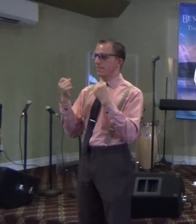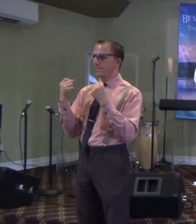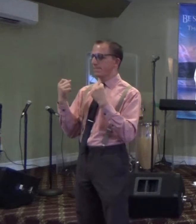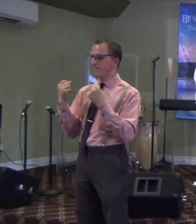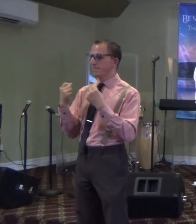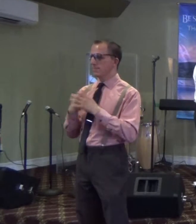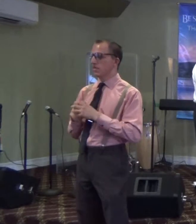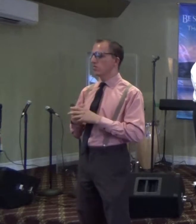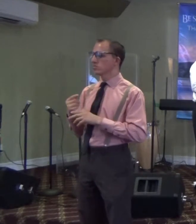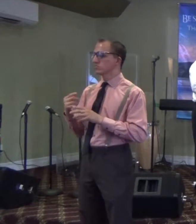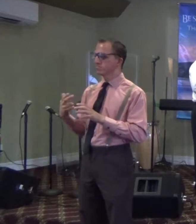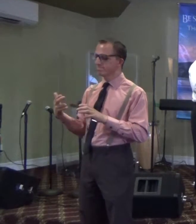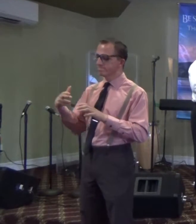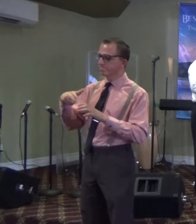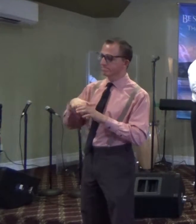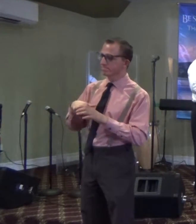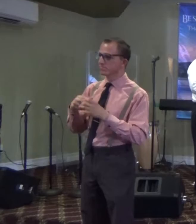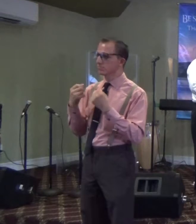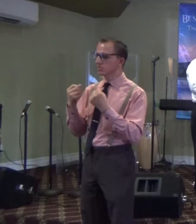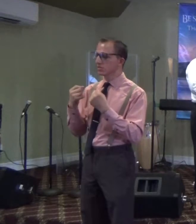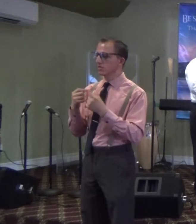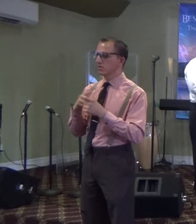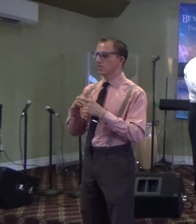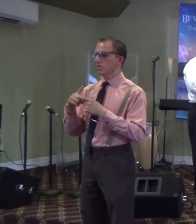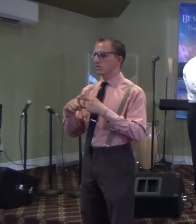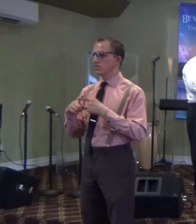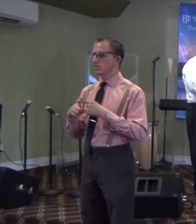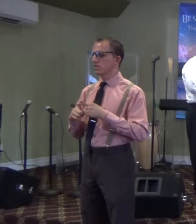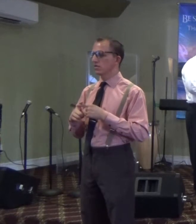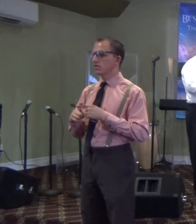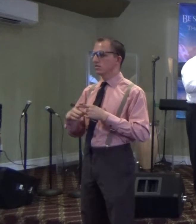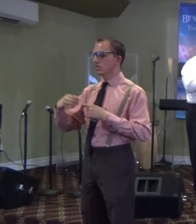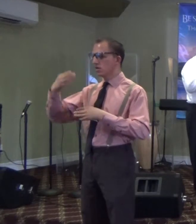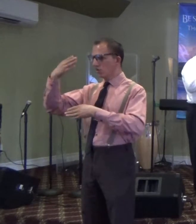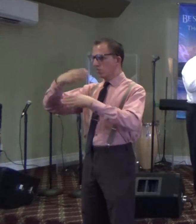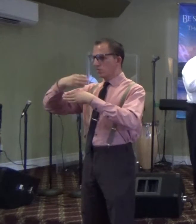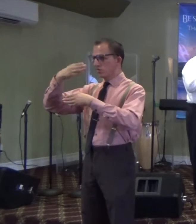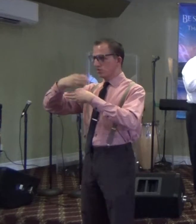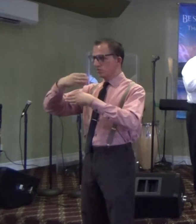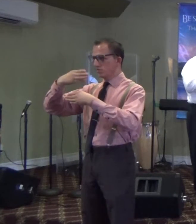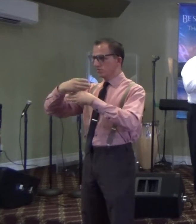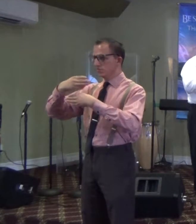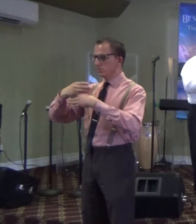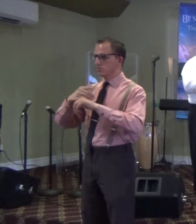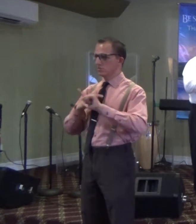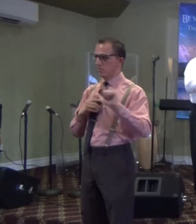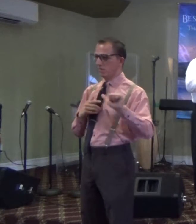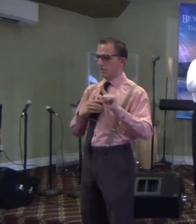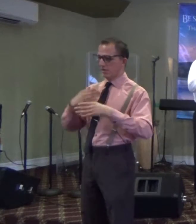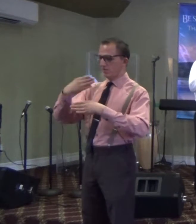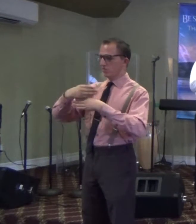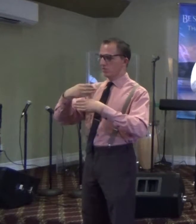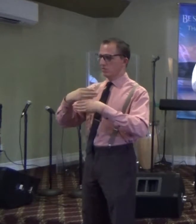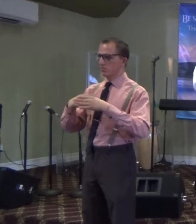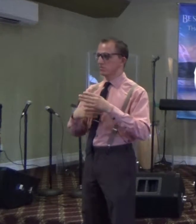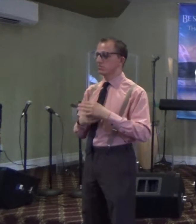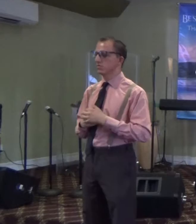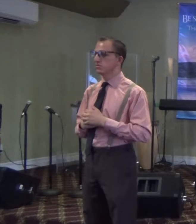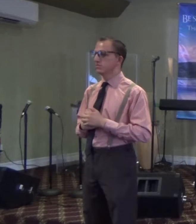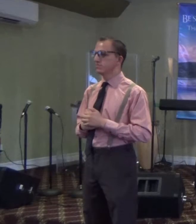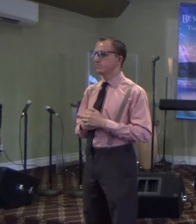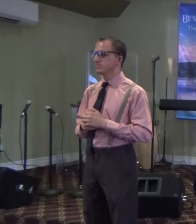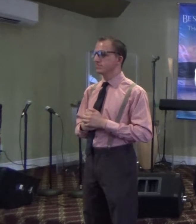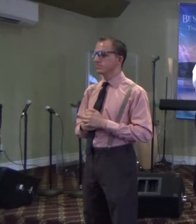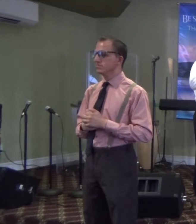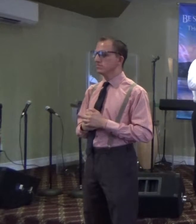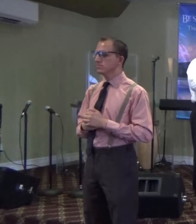to leave in the car cuando en eso, en la ventanilla, a when mi through the lado window izquierdo, on my left side,